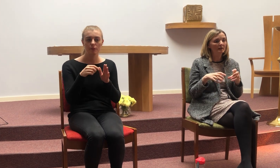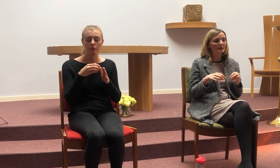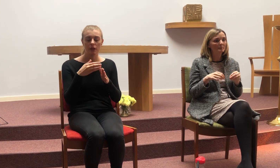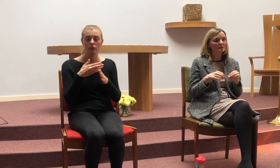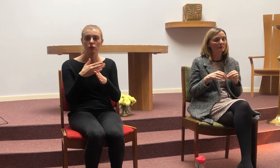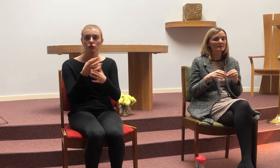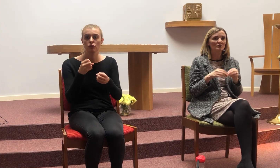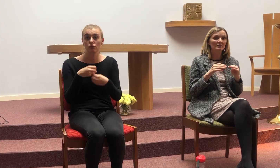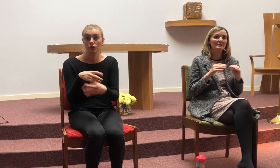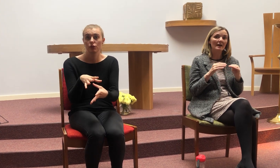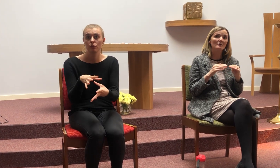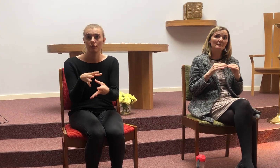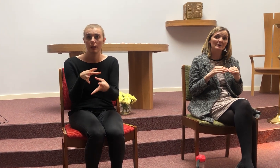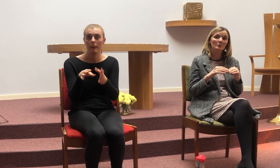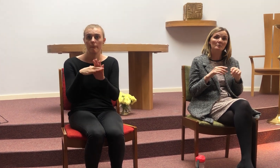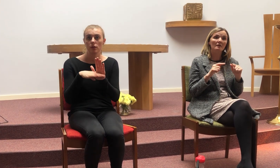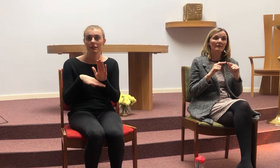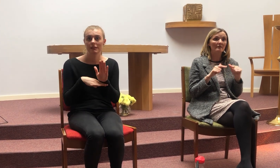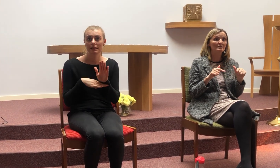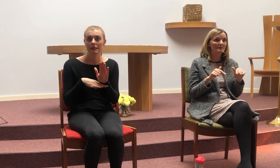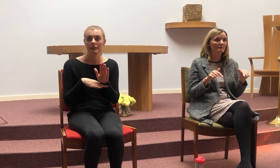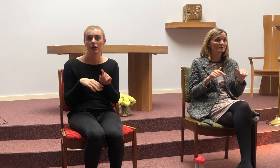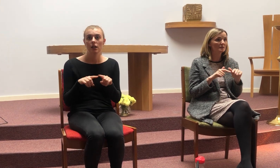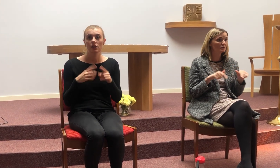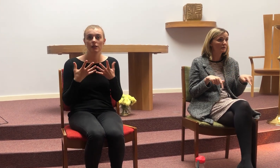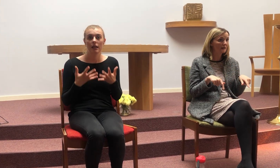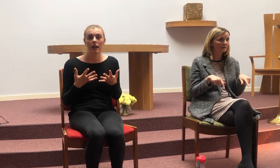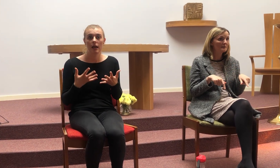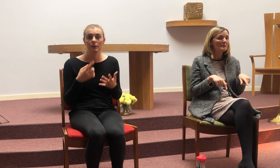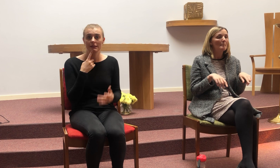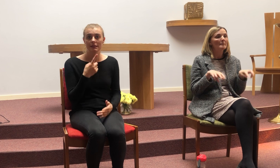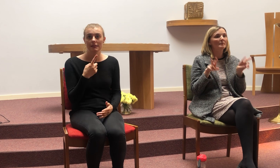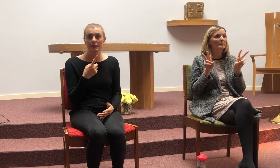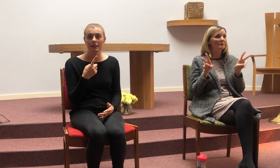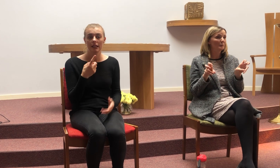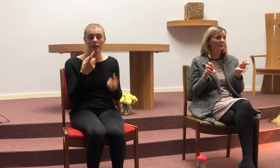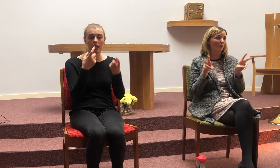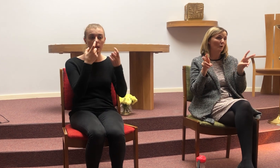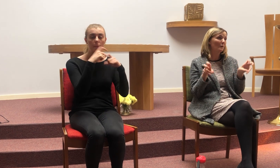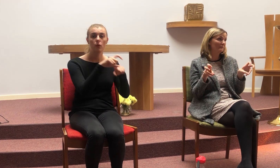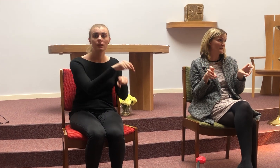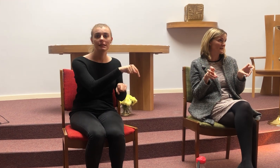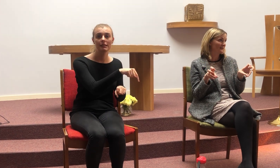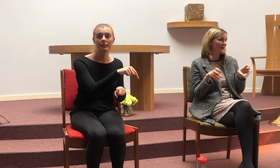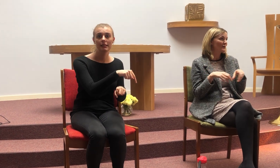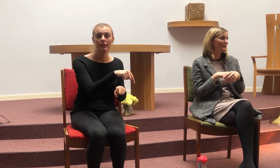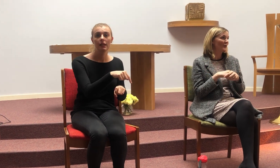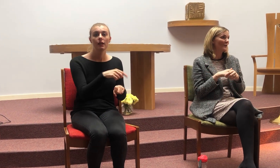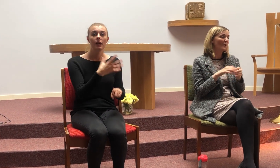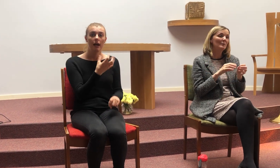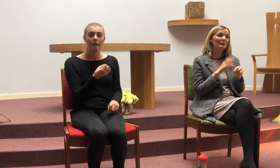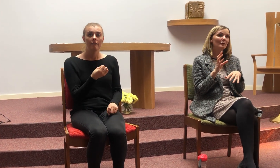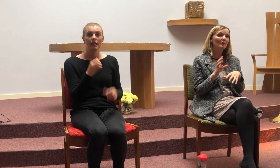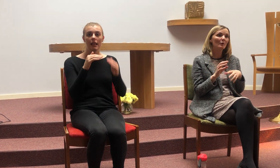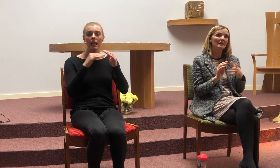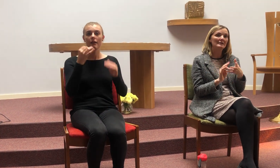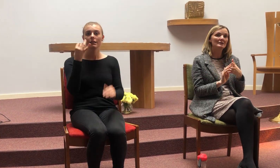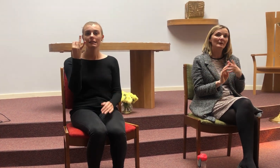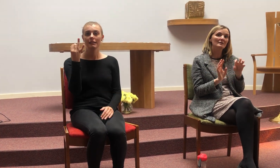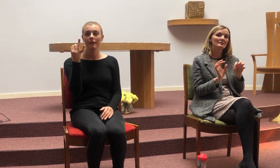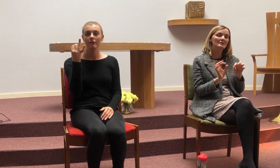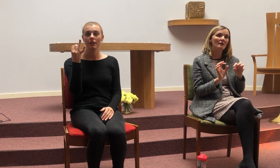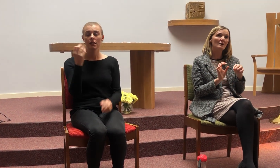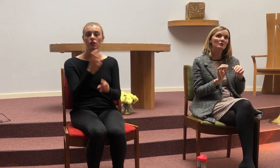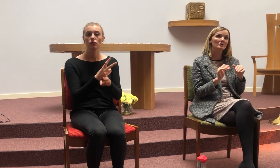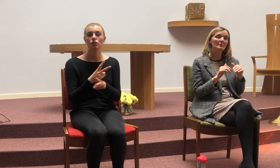in the boarding campus, we've said you need to have a minimum of level 7 social care, but then we've put or equivalent. So what we look for